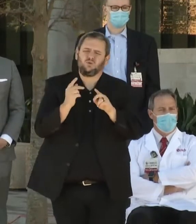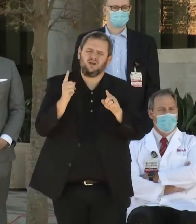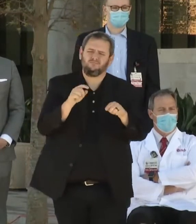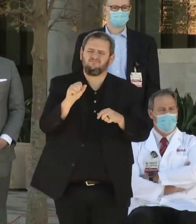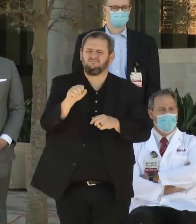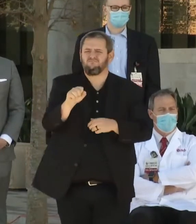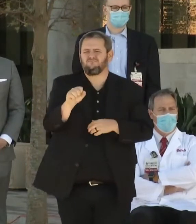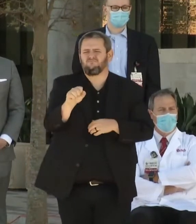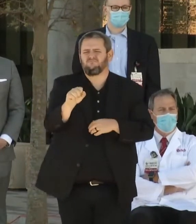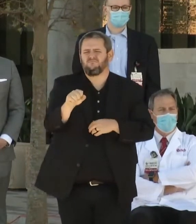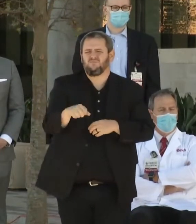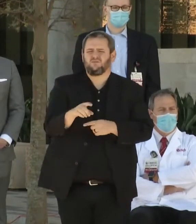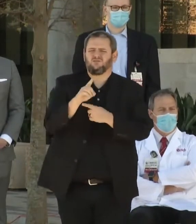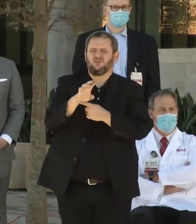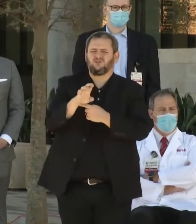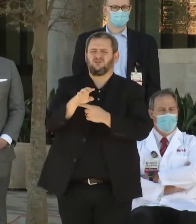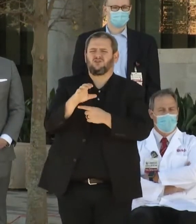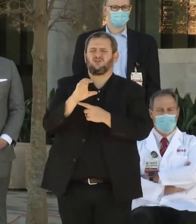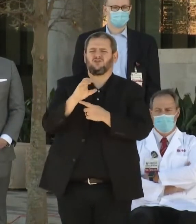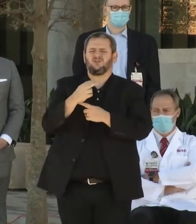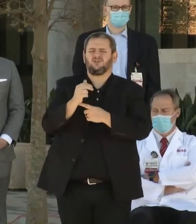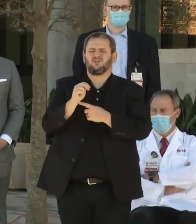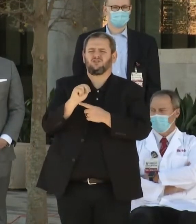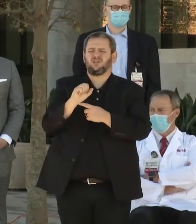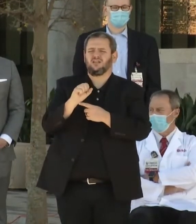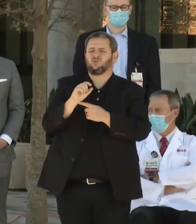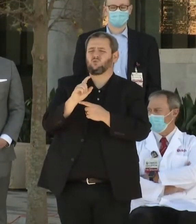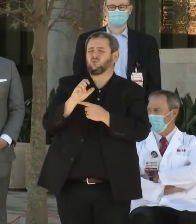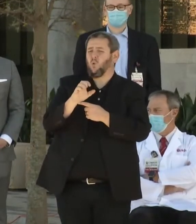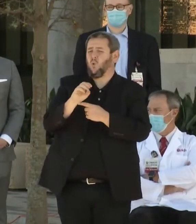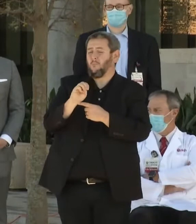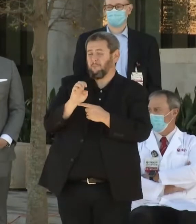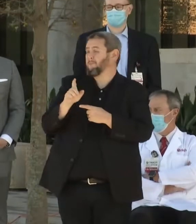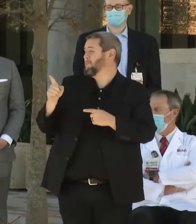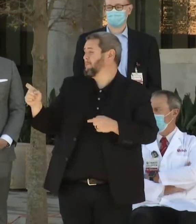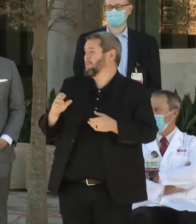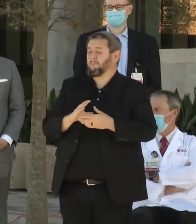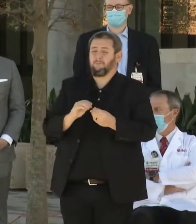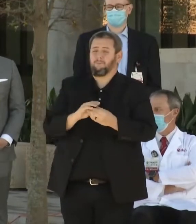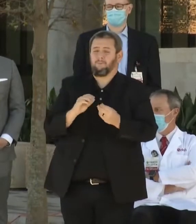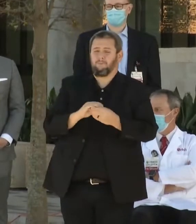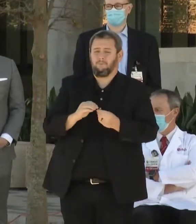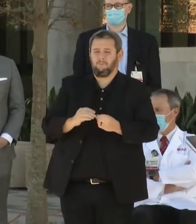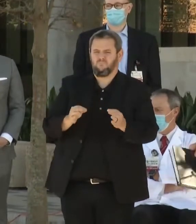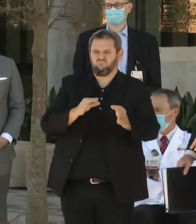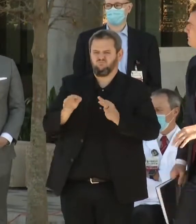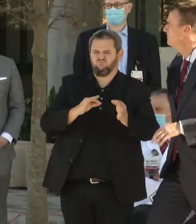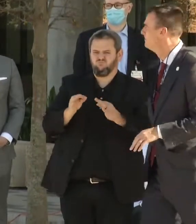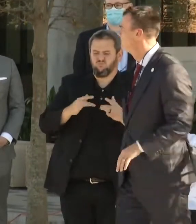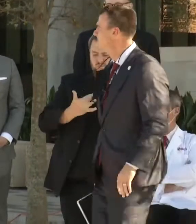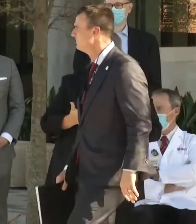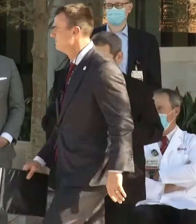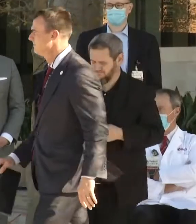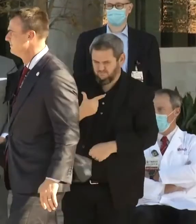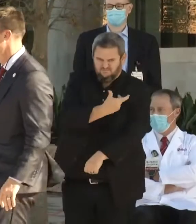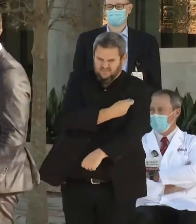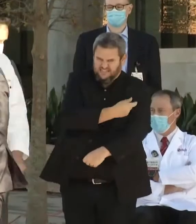Dr. Chansom for the latest on progress with vaccines. Dr. Chansom.